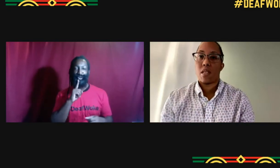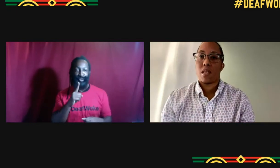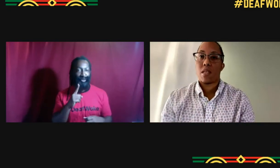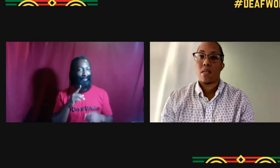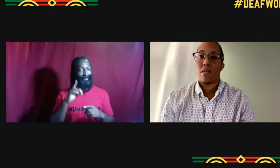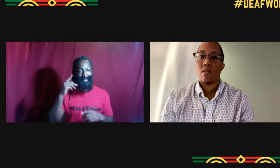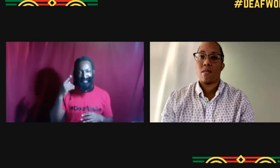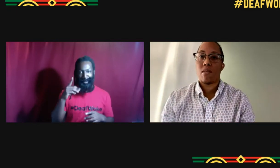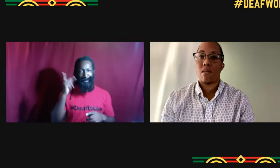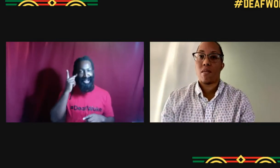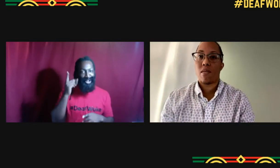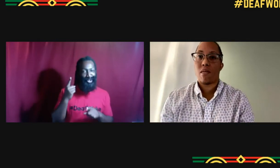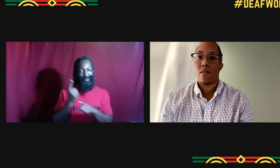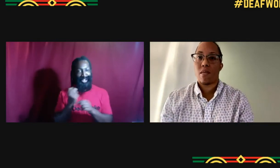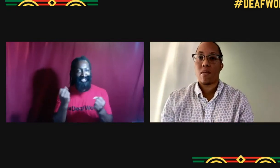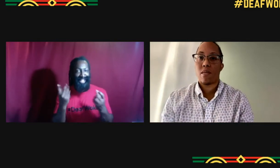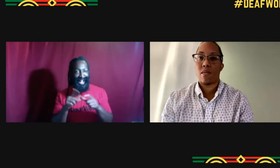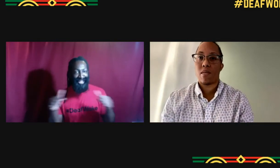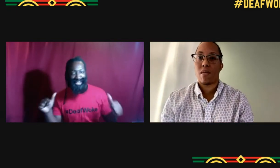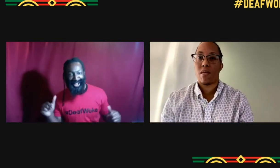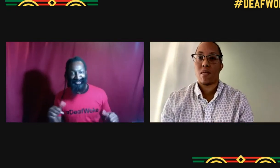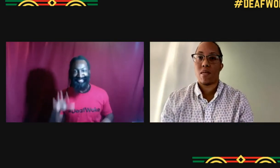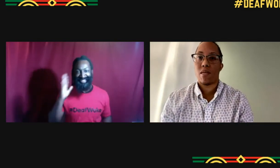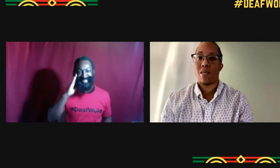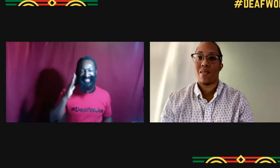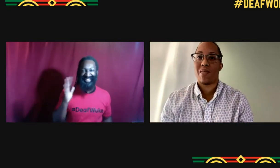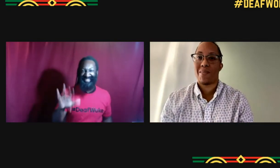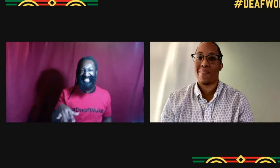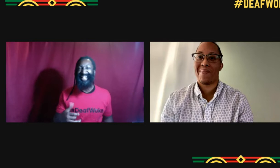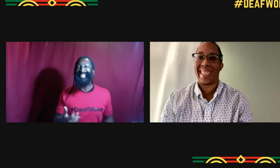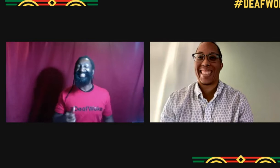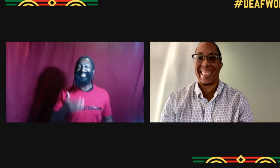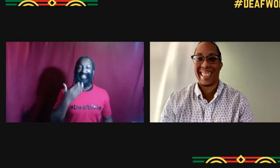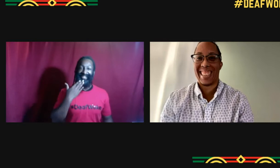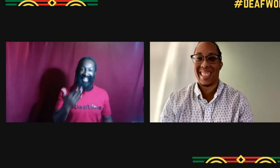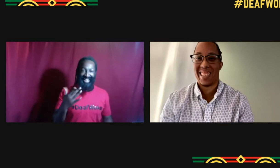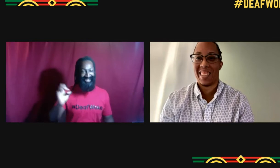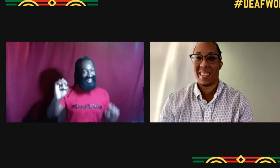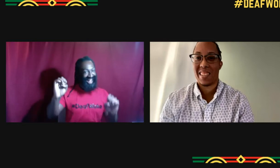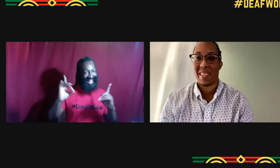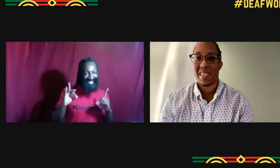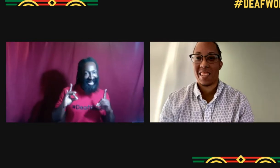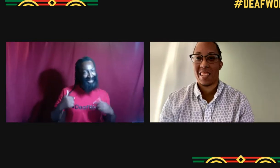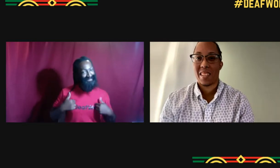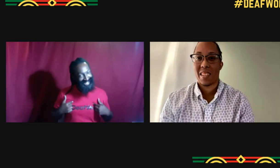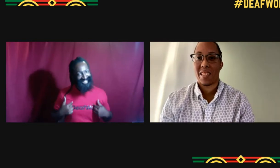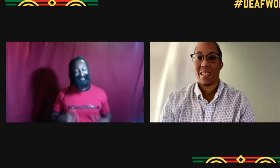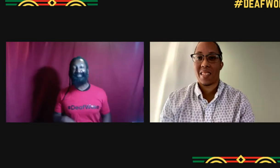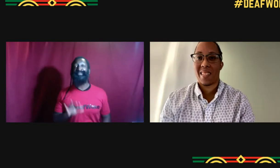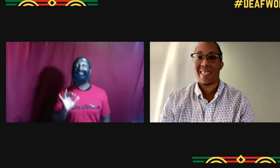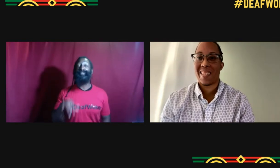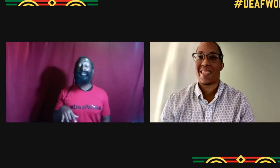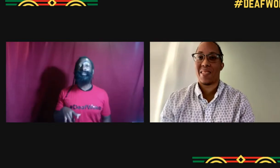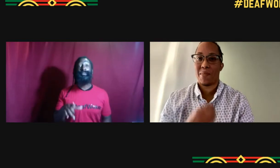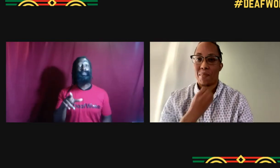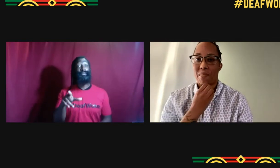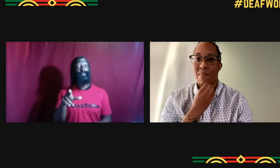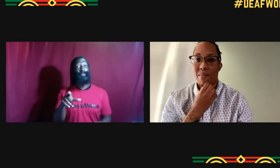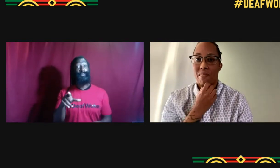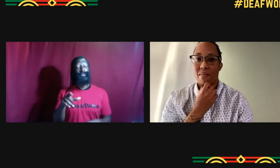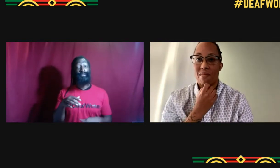fine. I want to make sure. You know, I don't know if political correct sign language. So thank you for educating